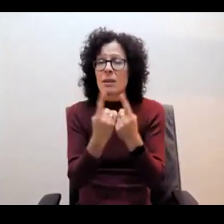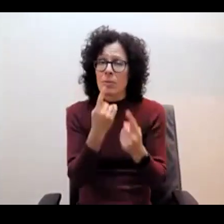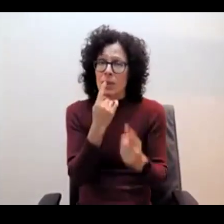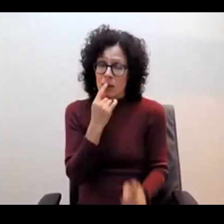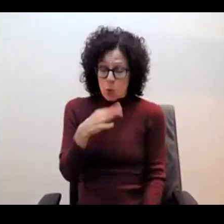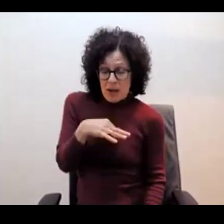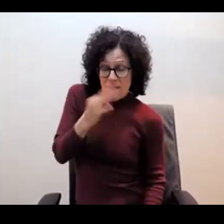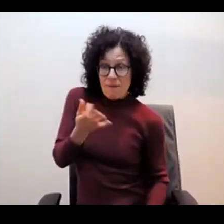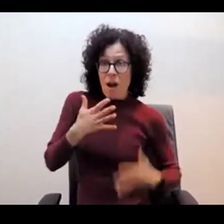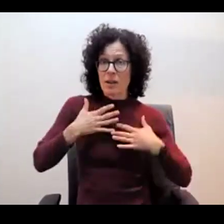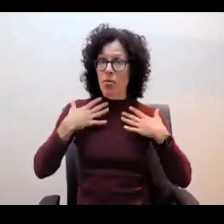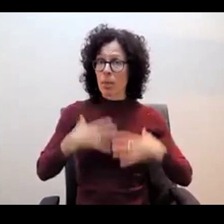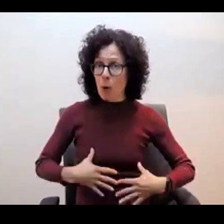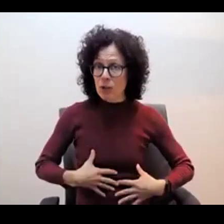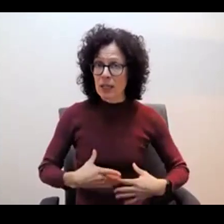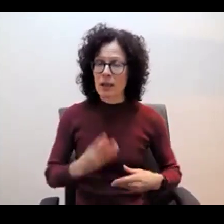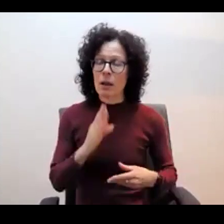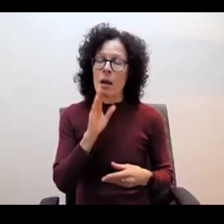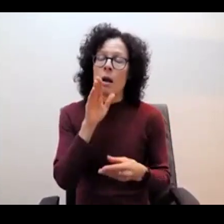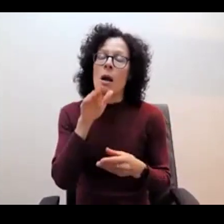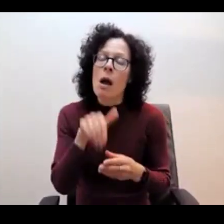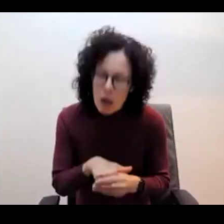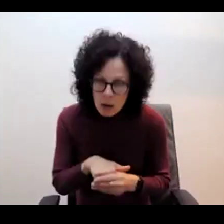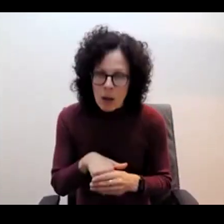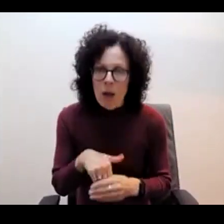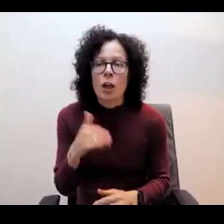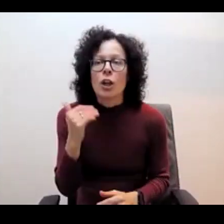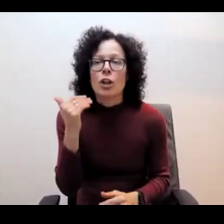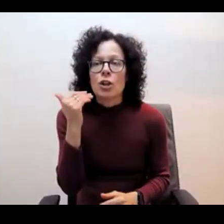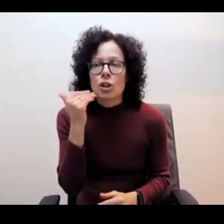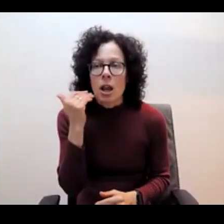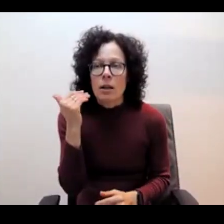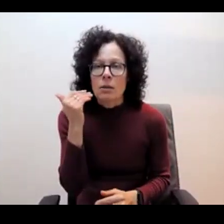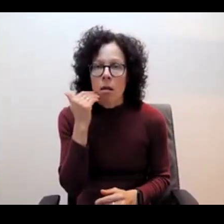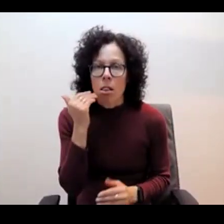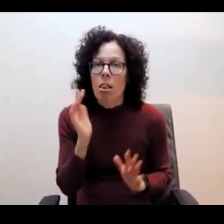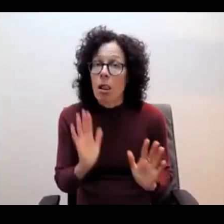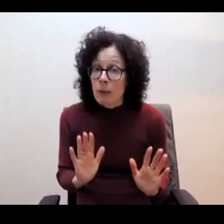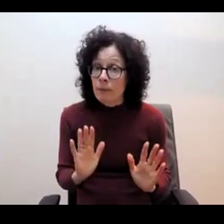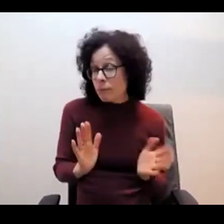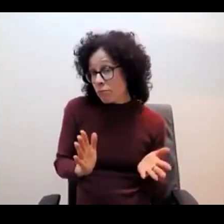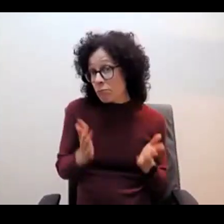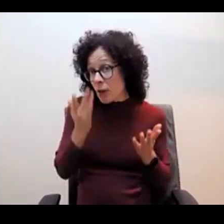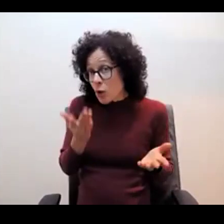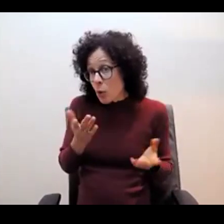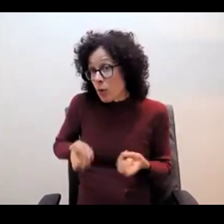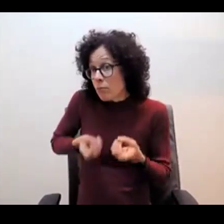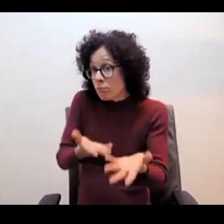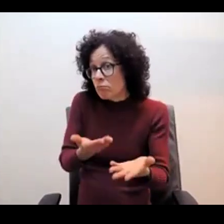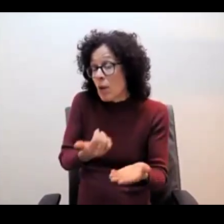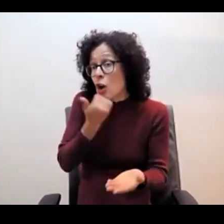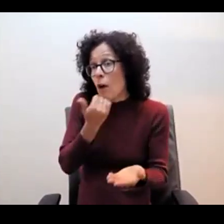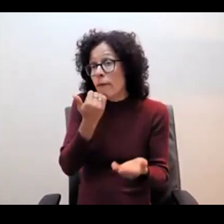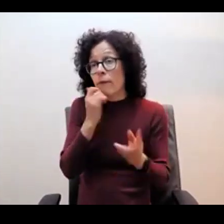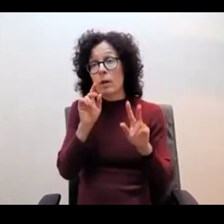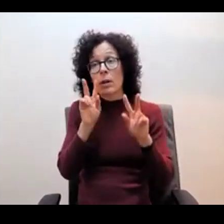into very gently. So I don't know if that gives enough of an overview